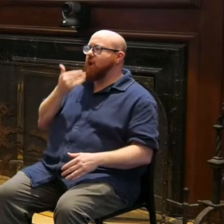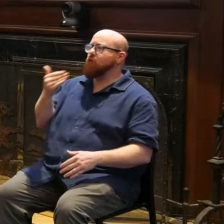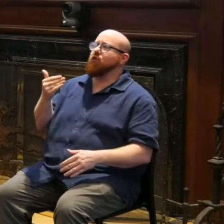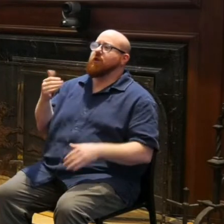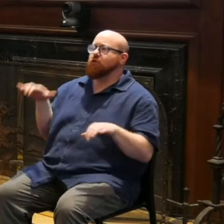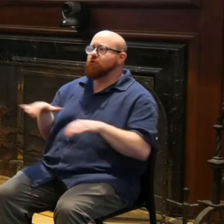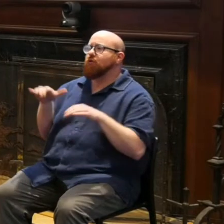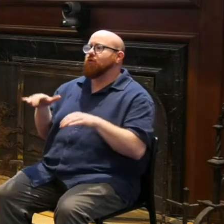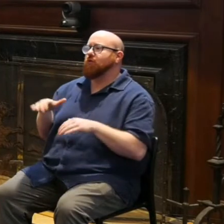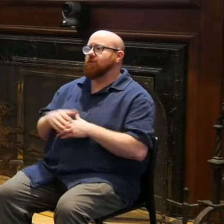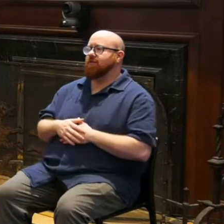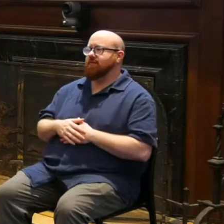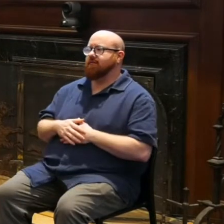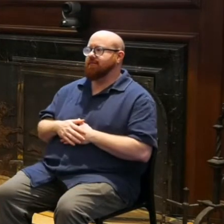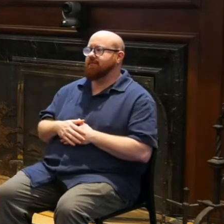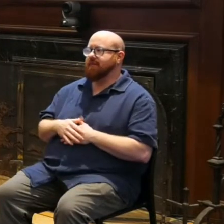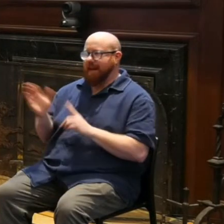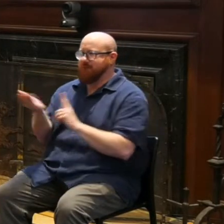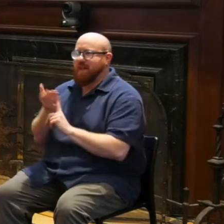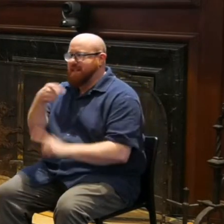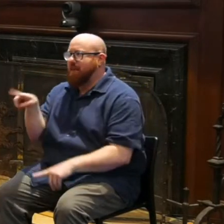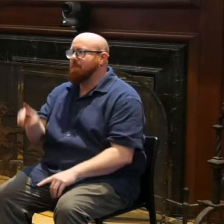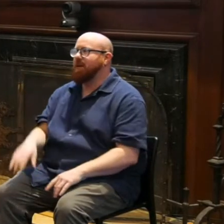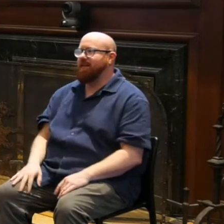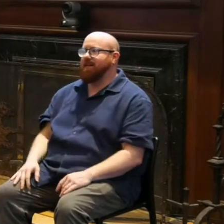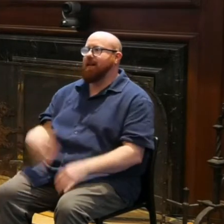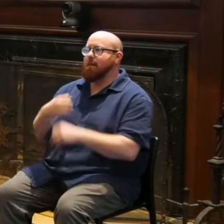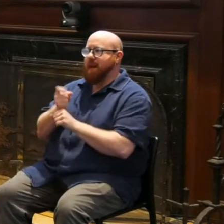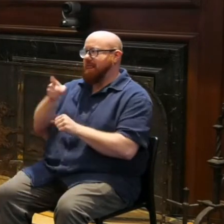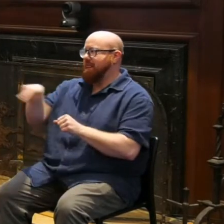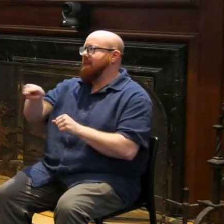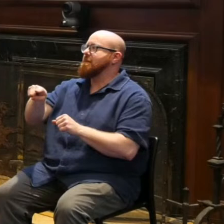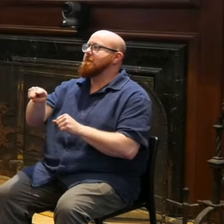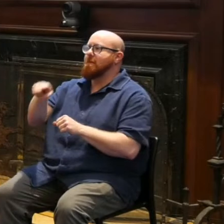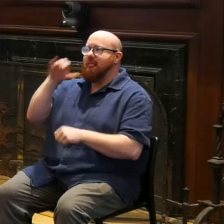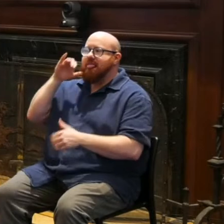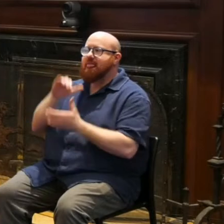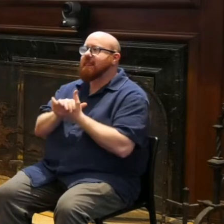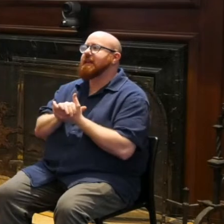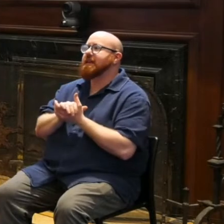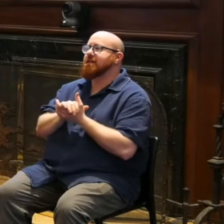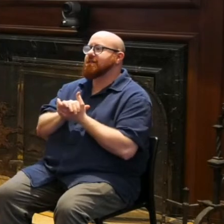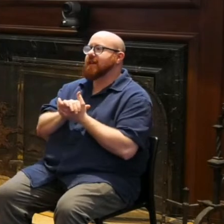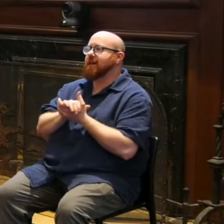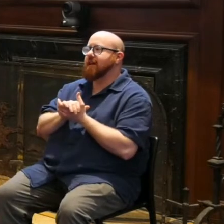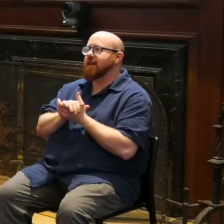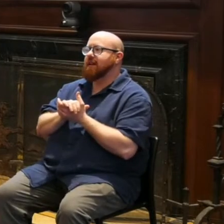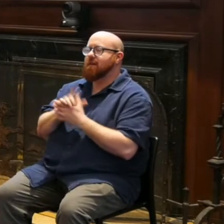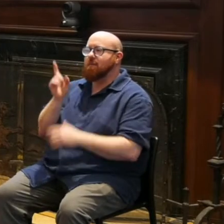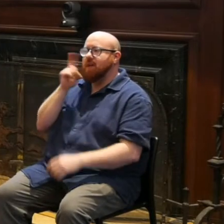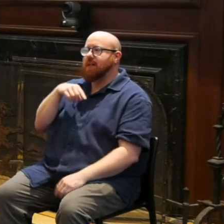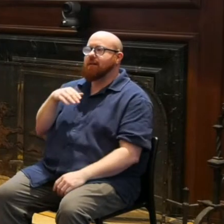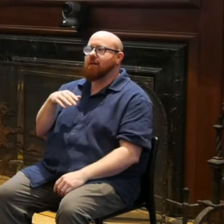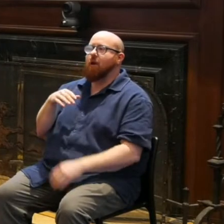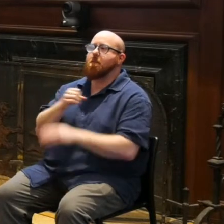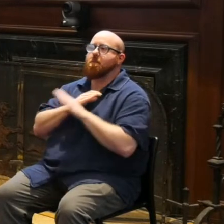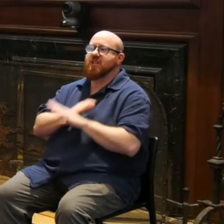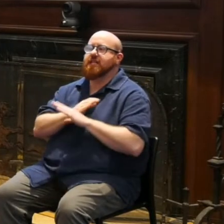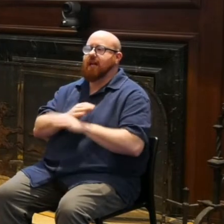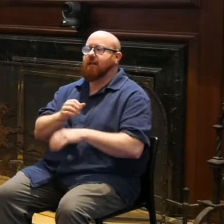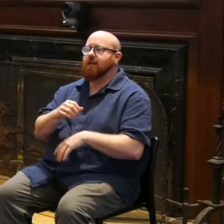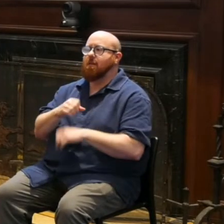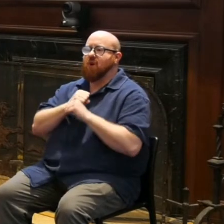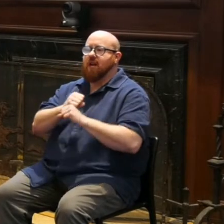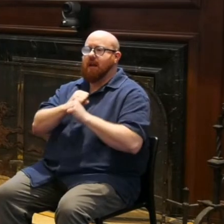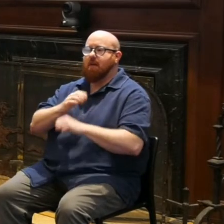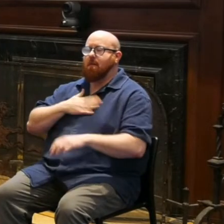Be convincing. Make everyone believe. Protect my name,